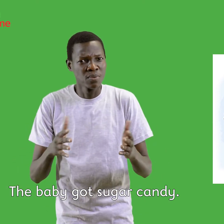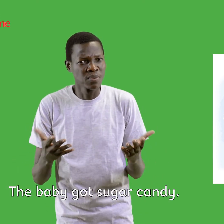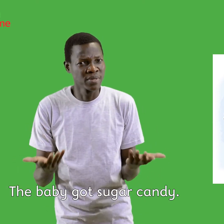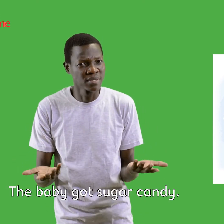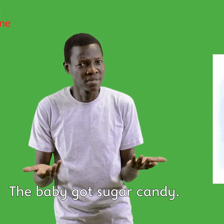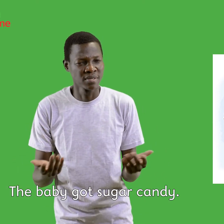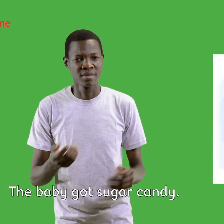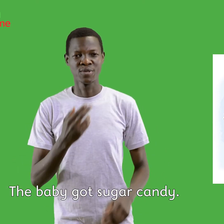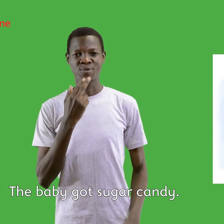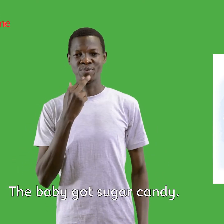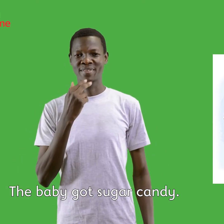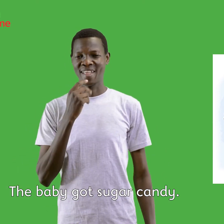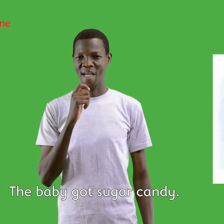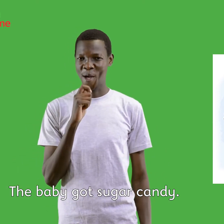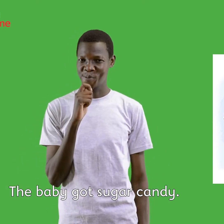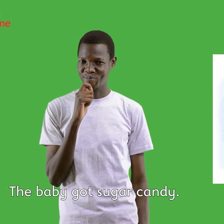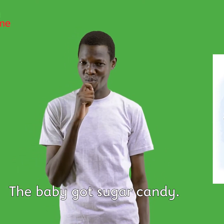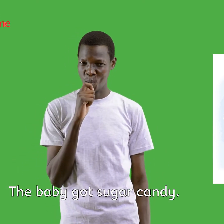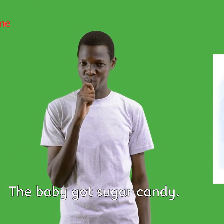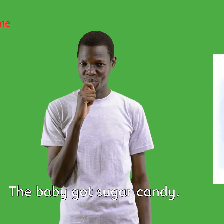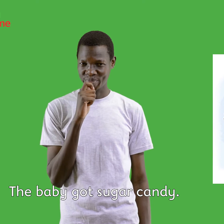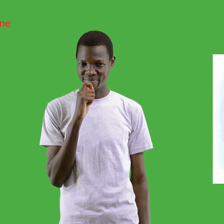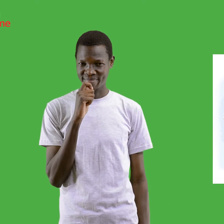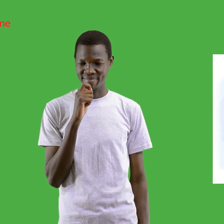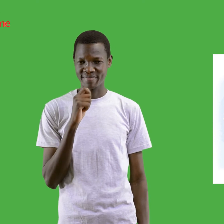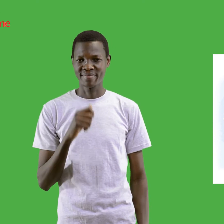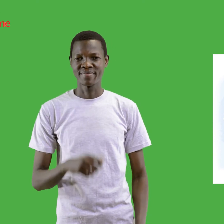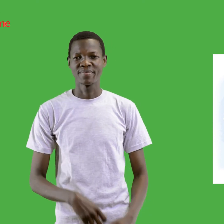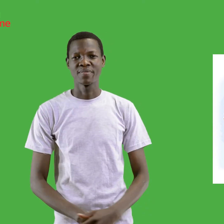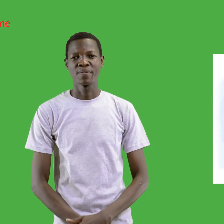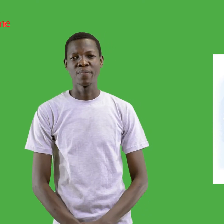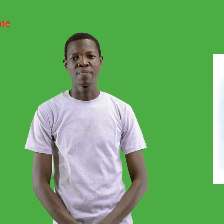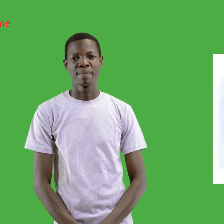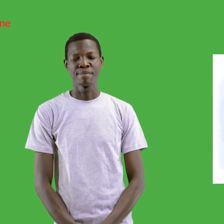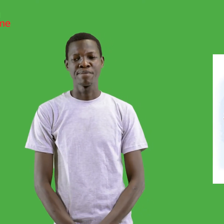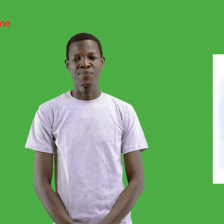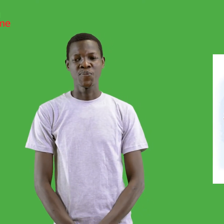The baby got sugar candy.